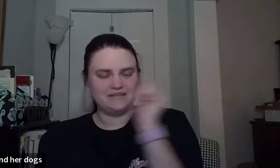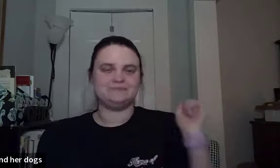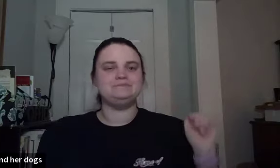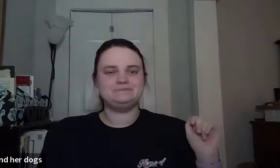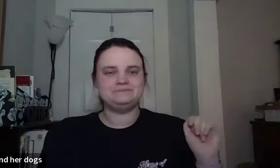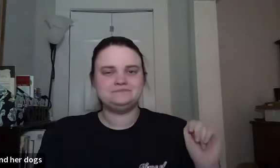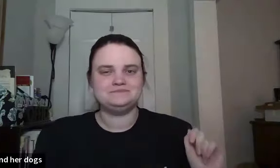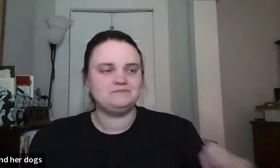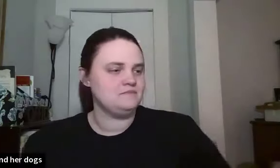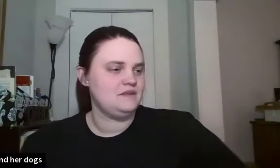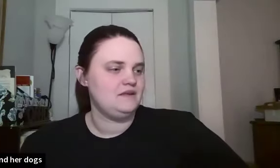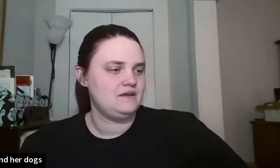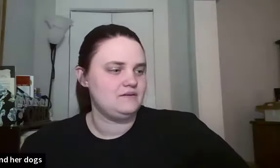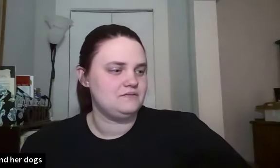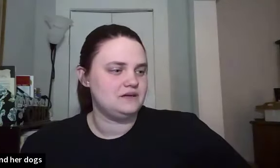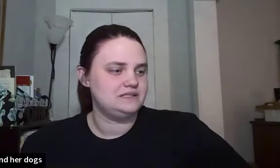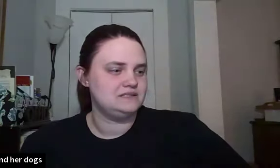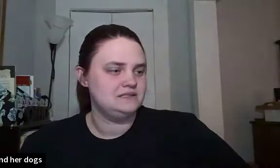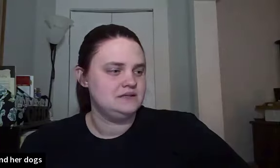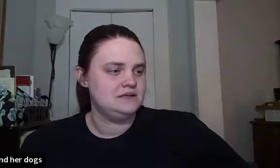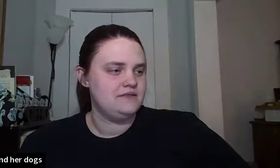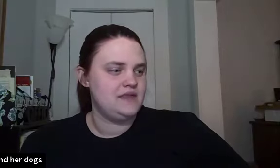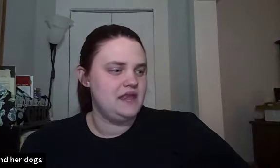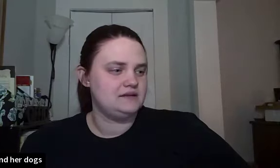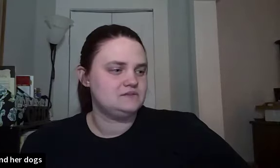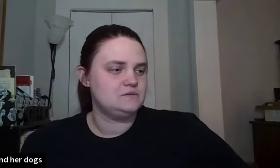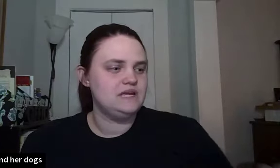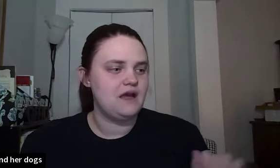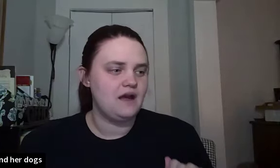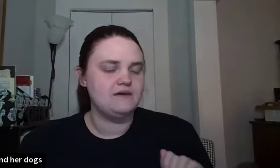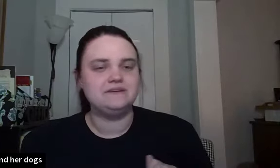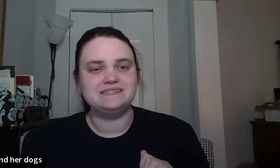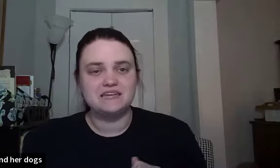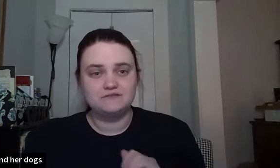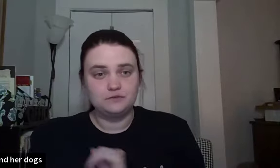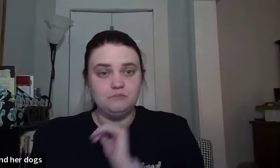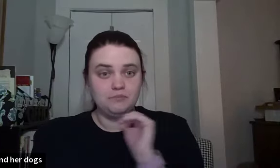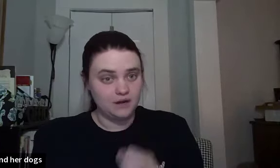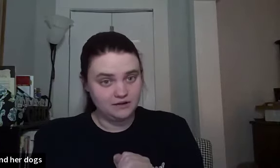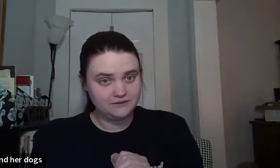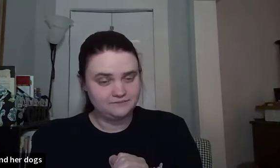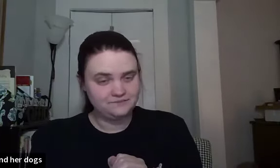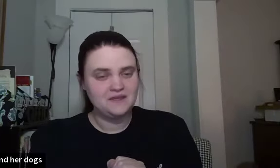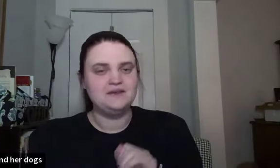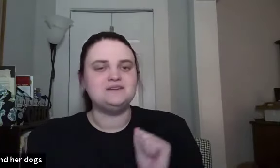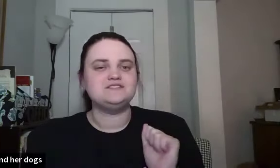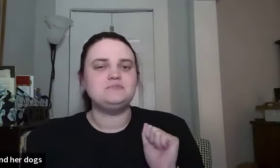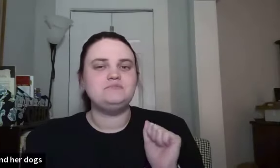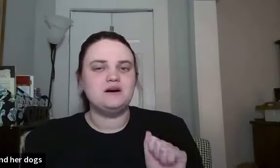Rat. All right. The next one we have is the sign for bug. So bug